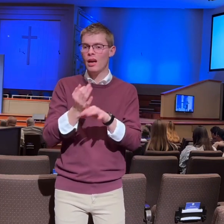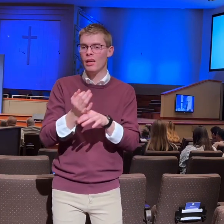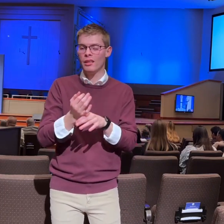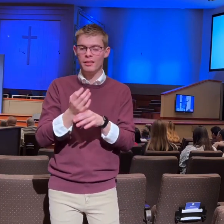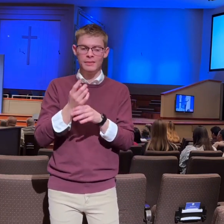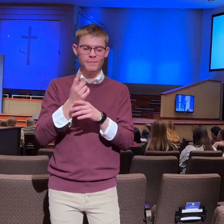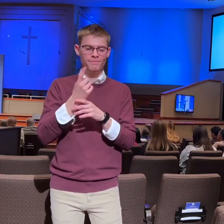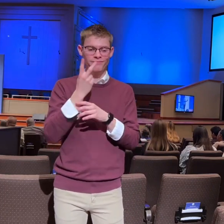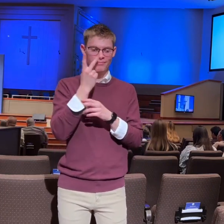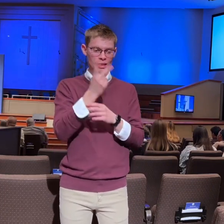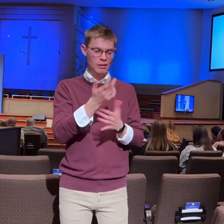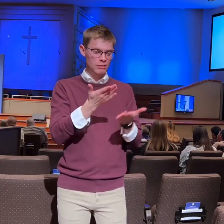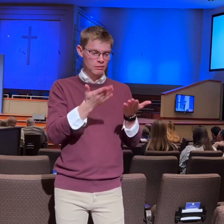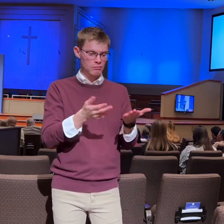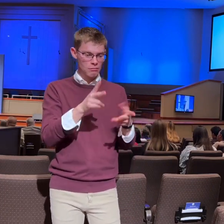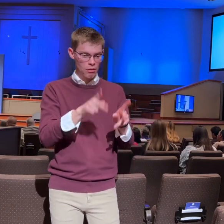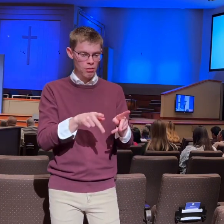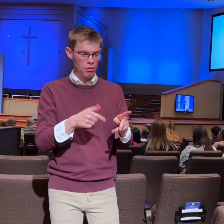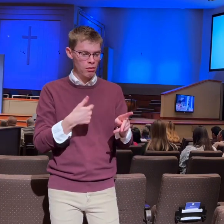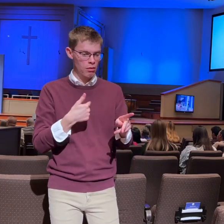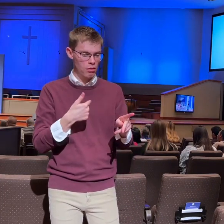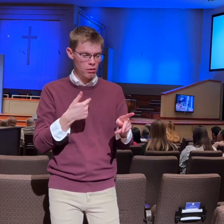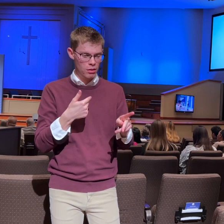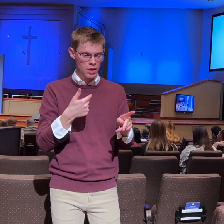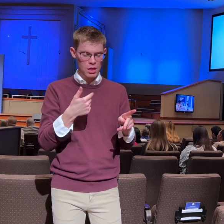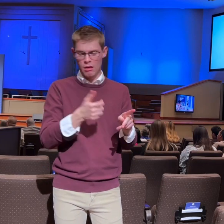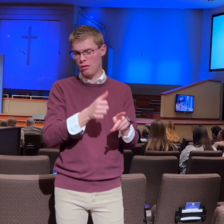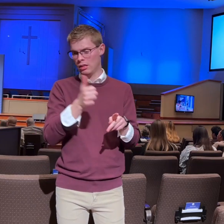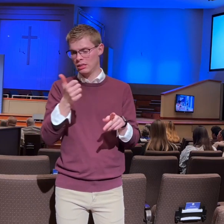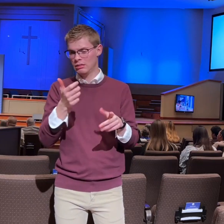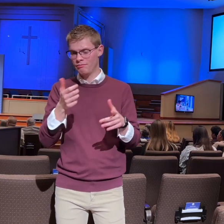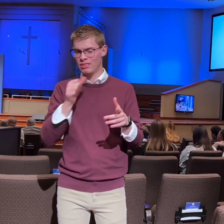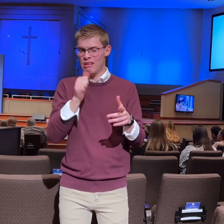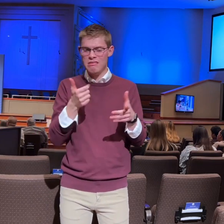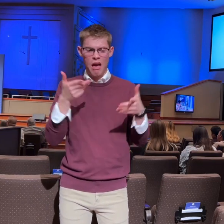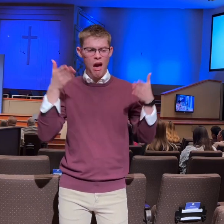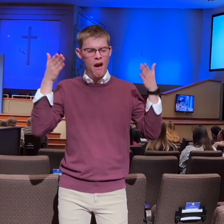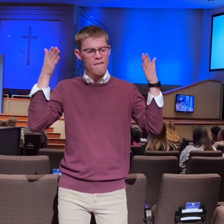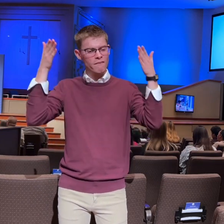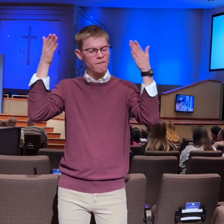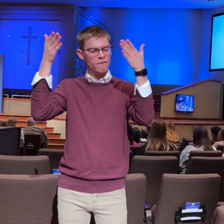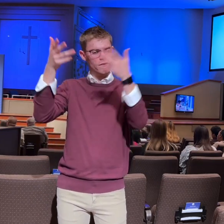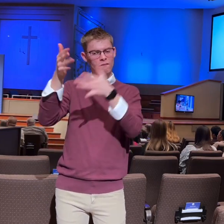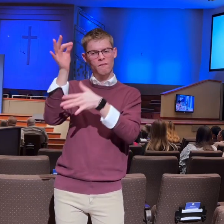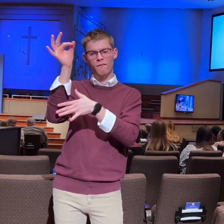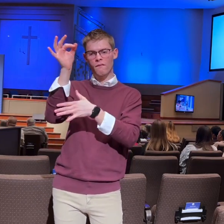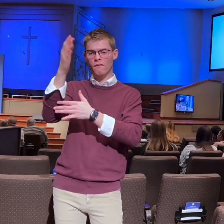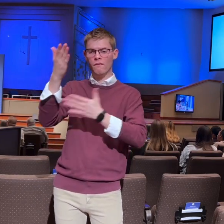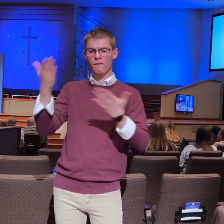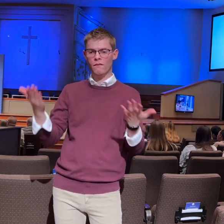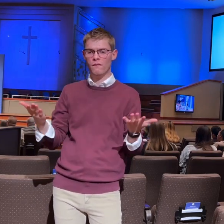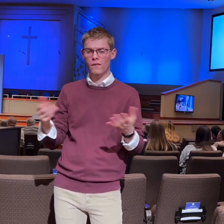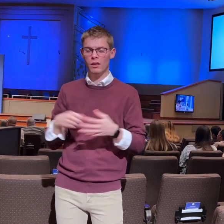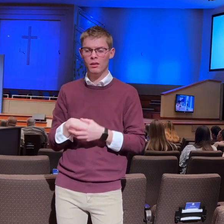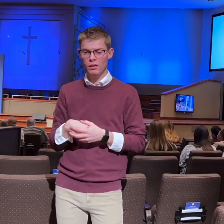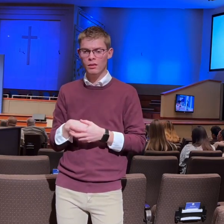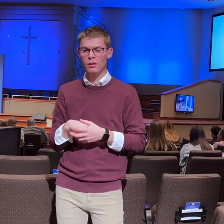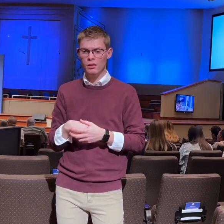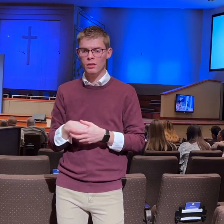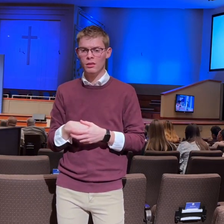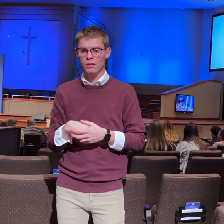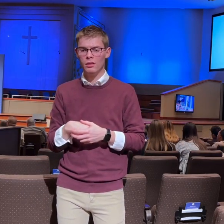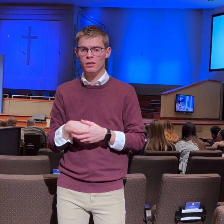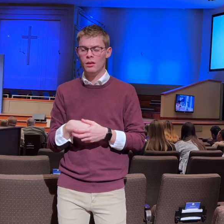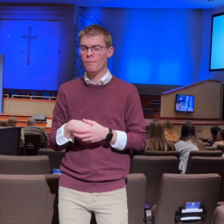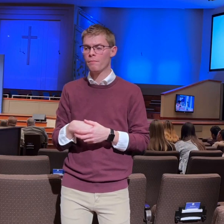The first step to apostasy begins with not hearing this word. Now where all it goes from there and how someone